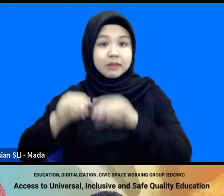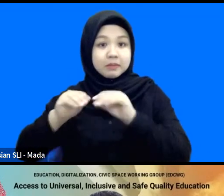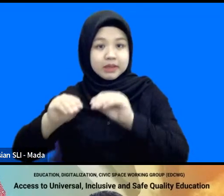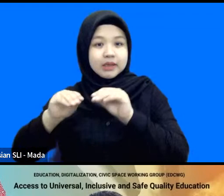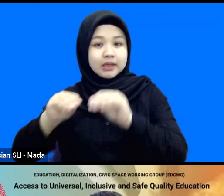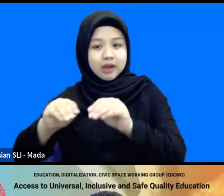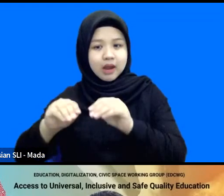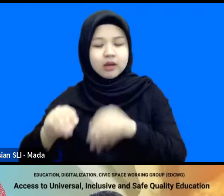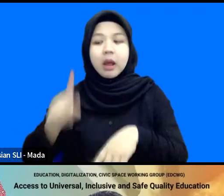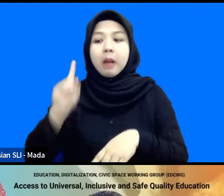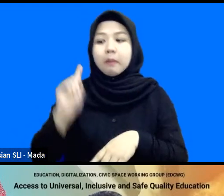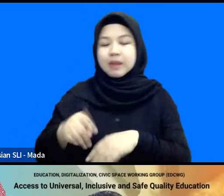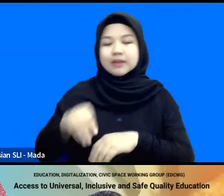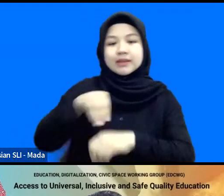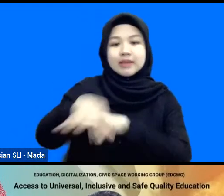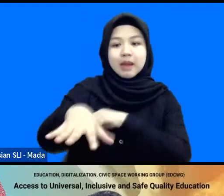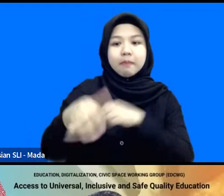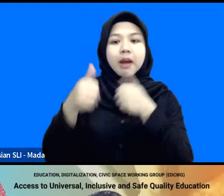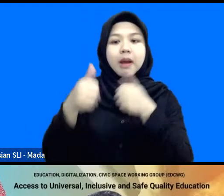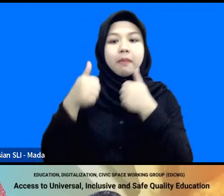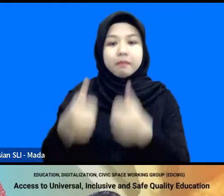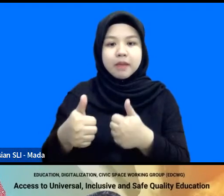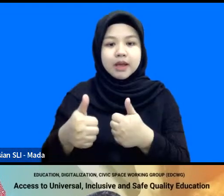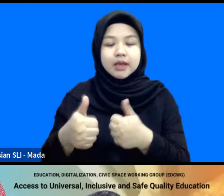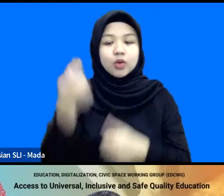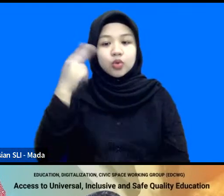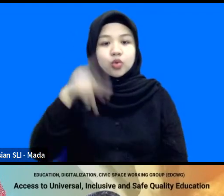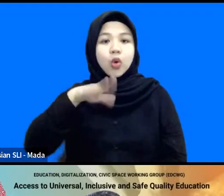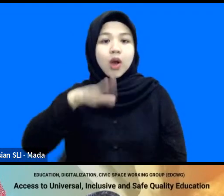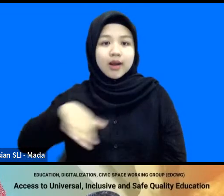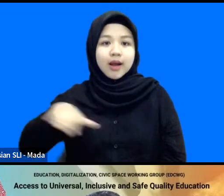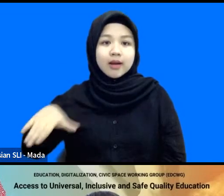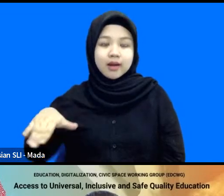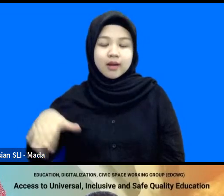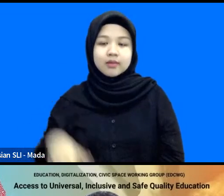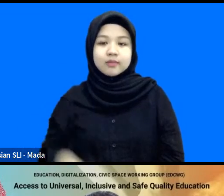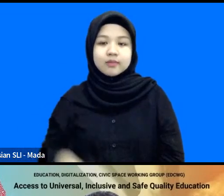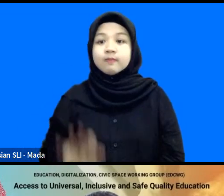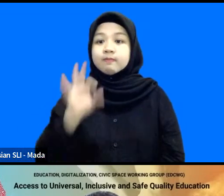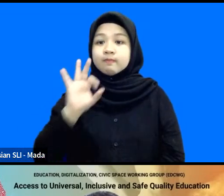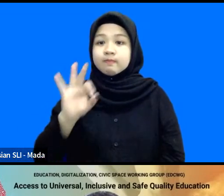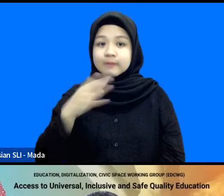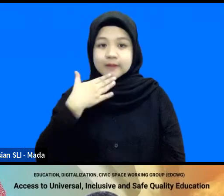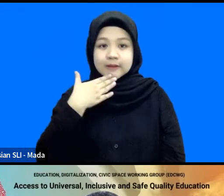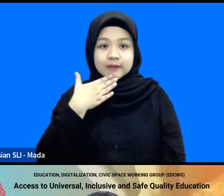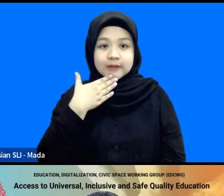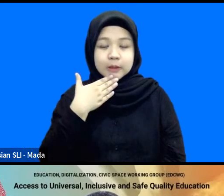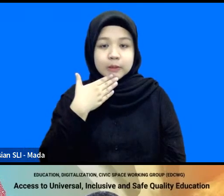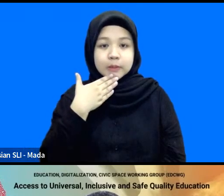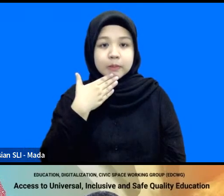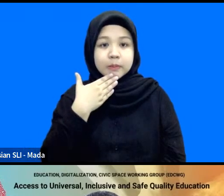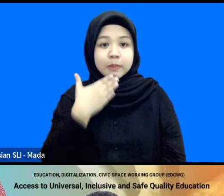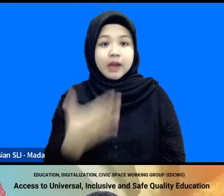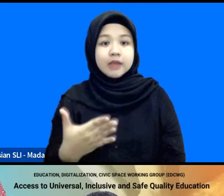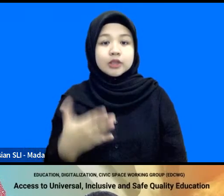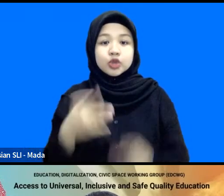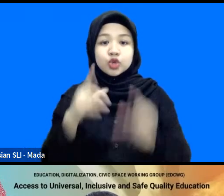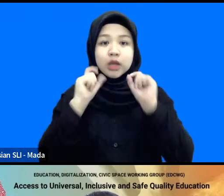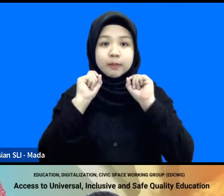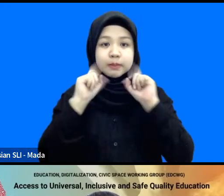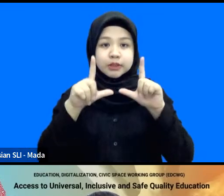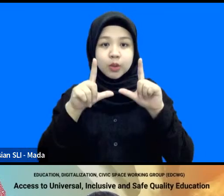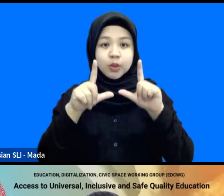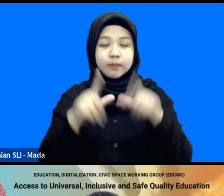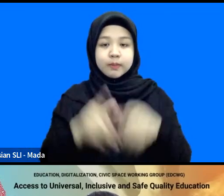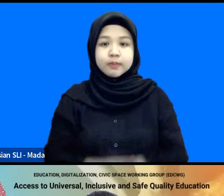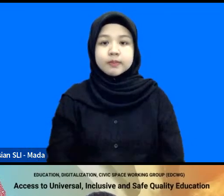Thank you very much for the addition points that Emma, and thanks for the answer, Dr. Jigar. Yes, I think when it comes to accommodating children with